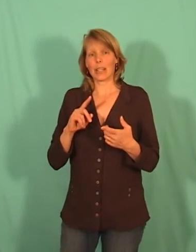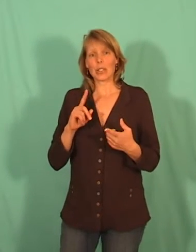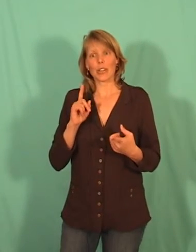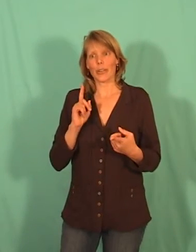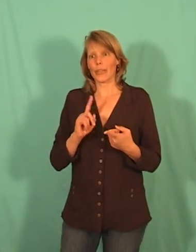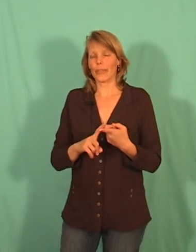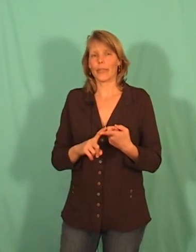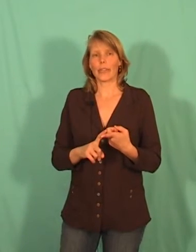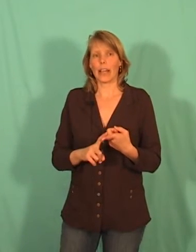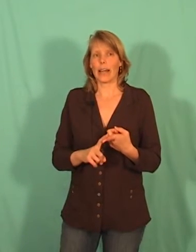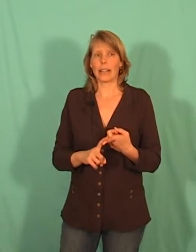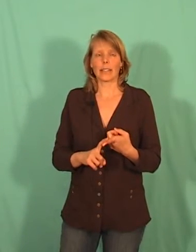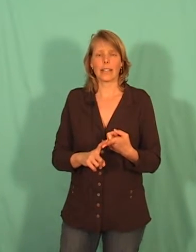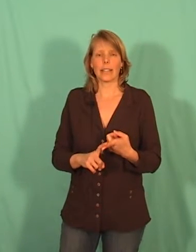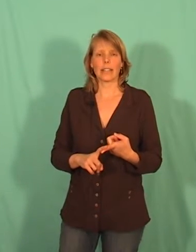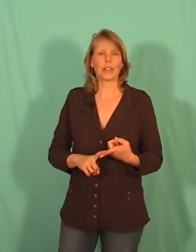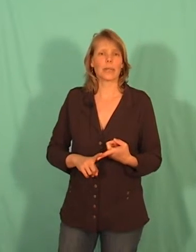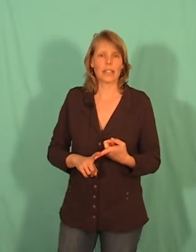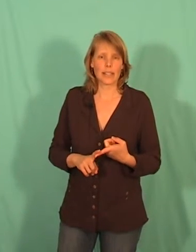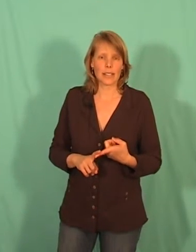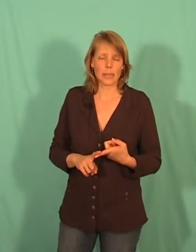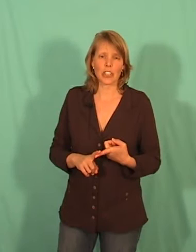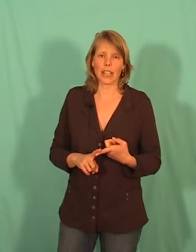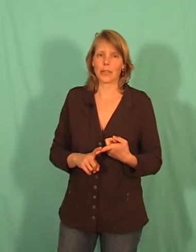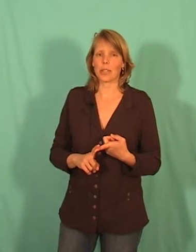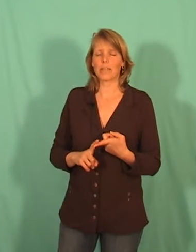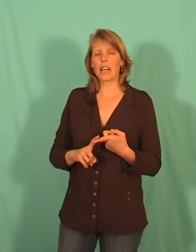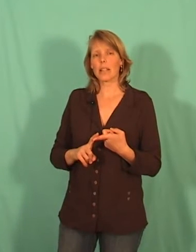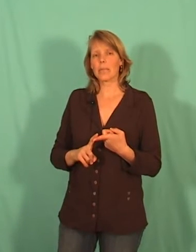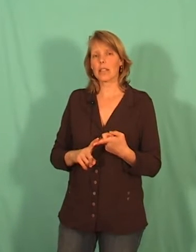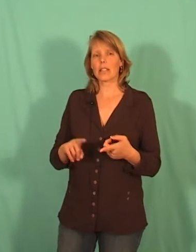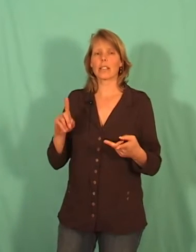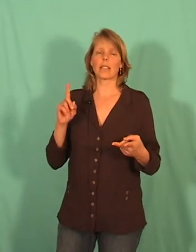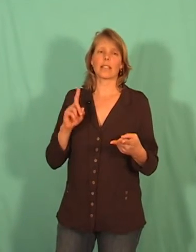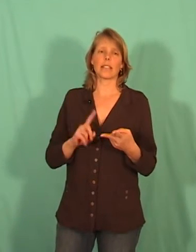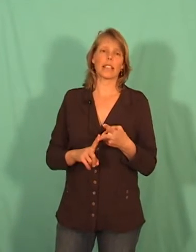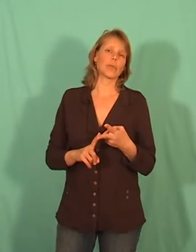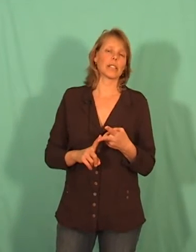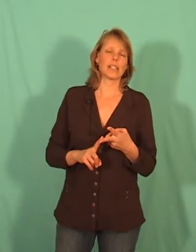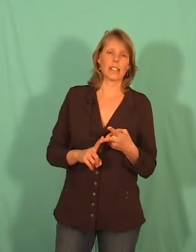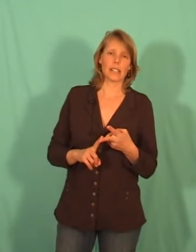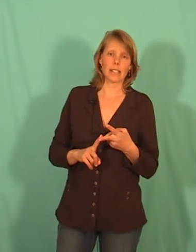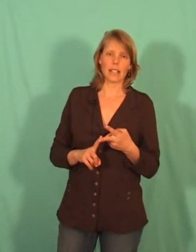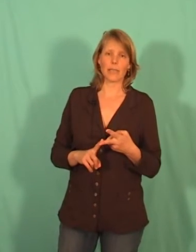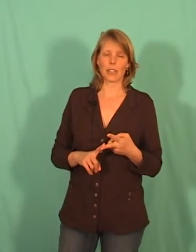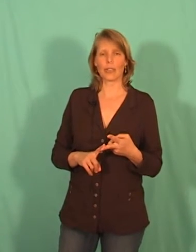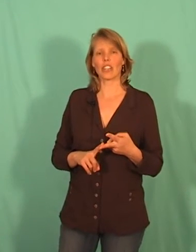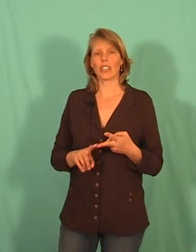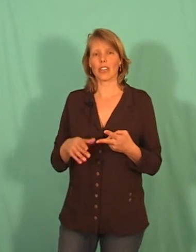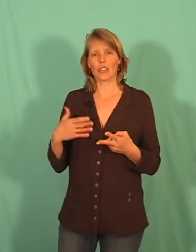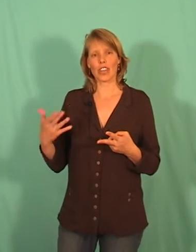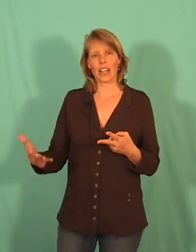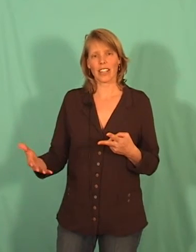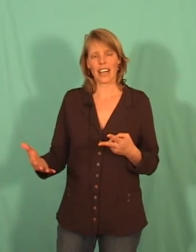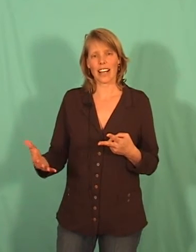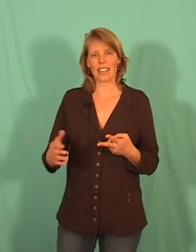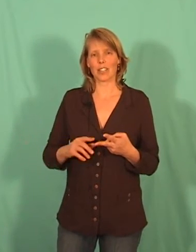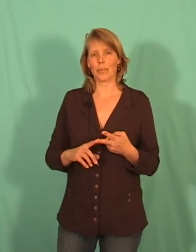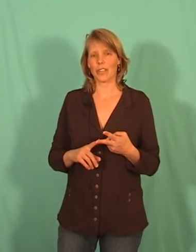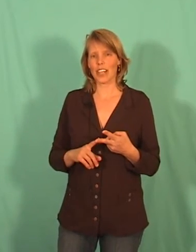are that it increases speech and language development, and it decreases the frustration that your child has in